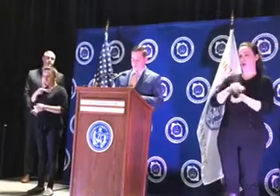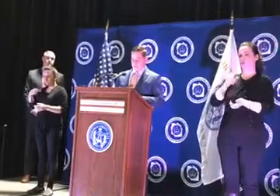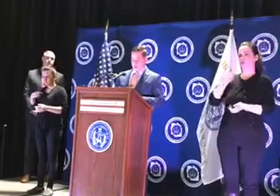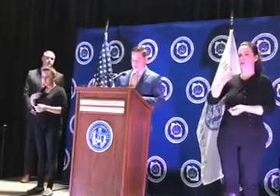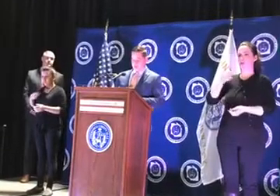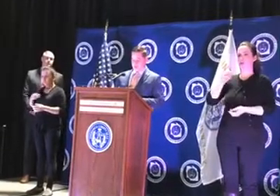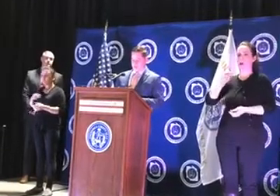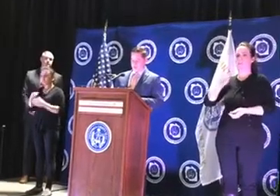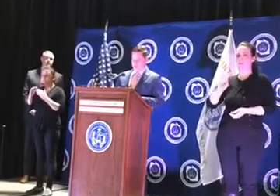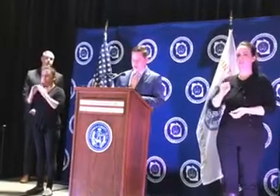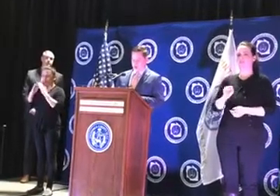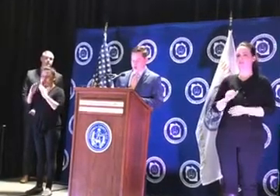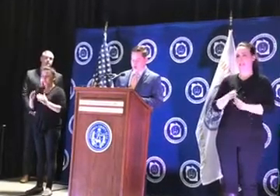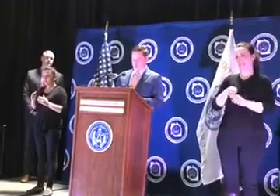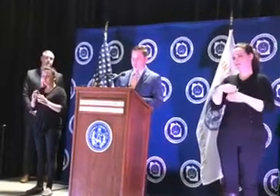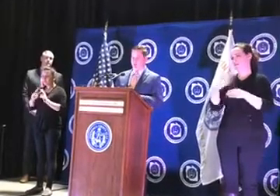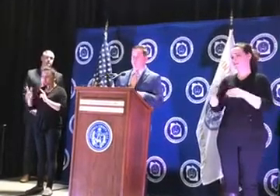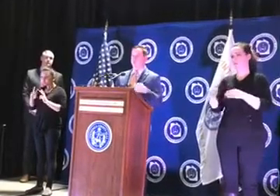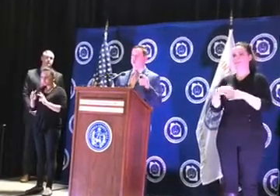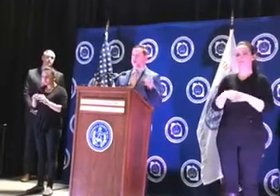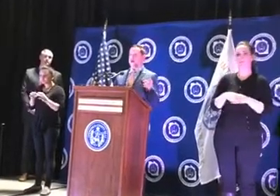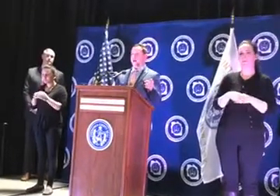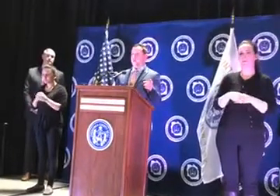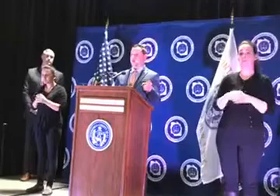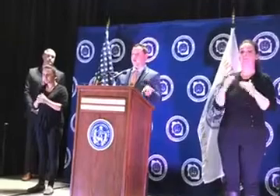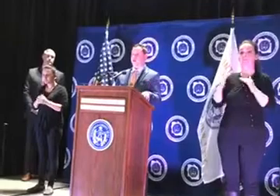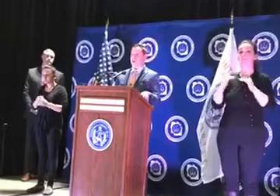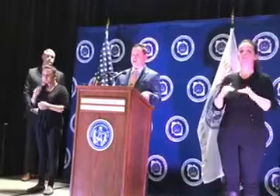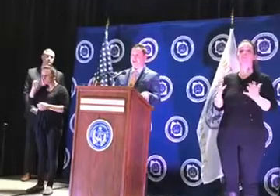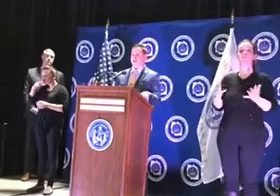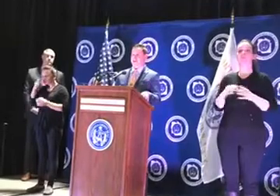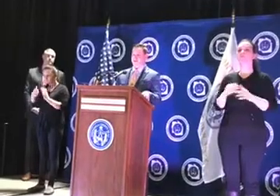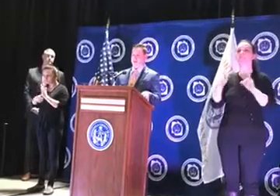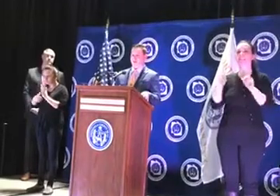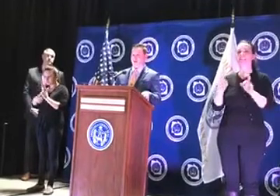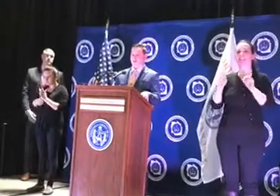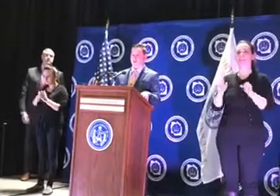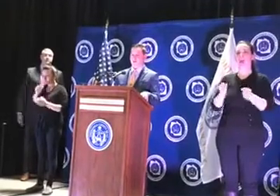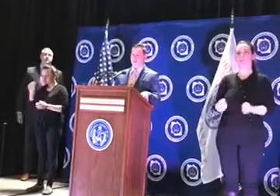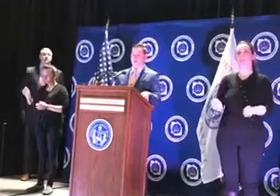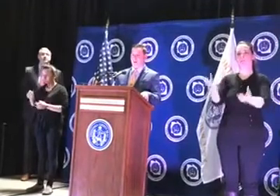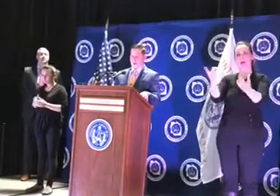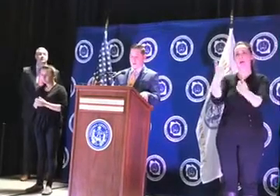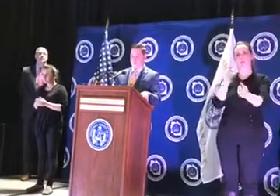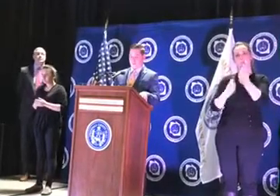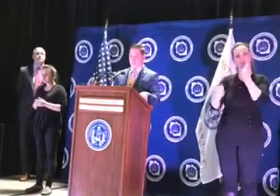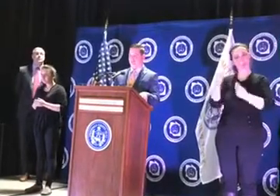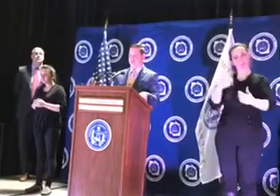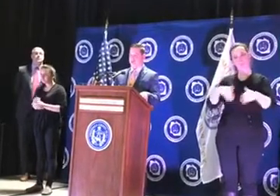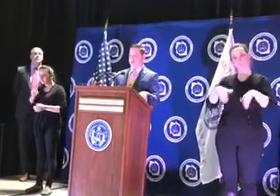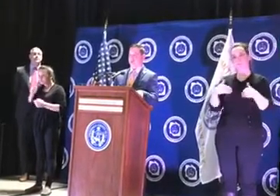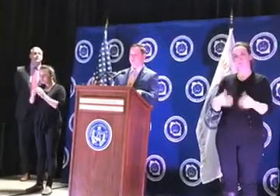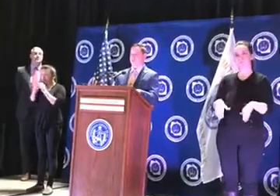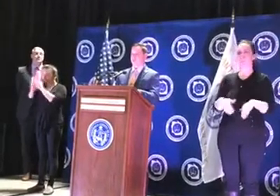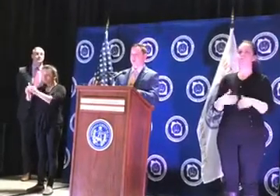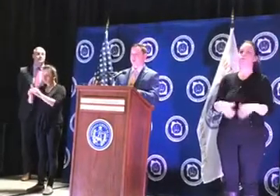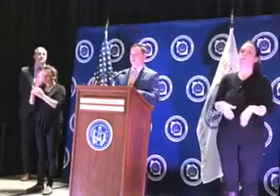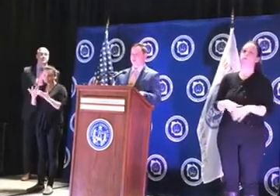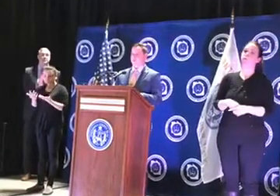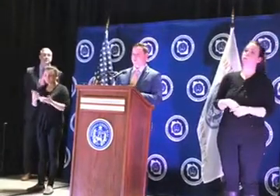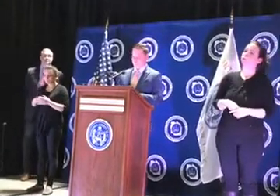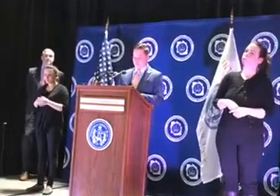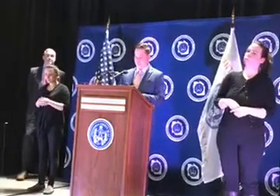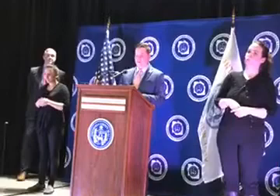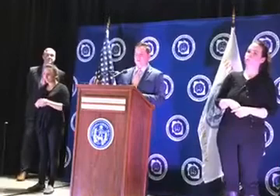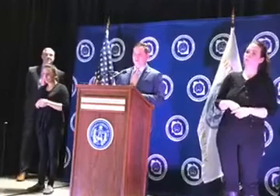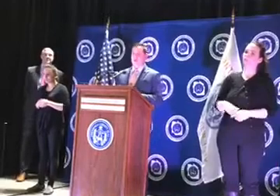Testing, okay? A lot of questions on testing, okay? And a lot of the same questions every day.